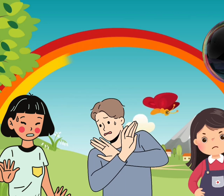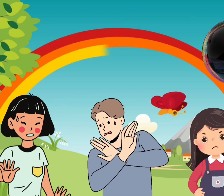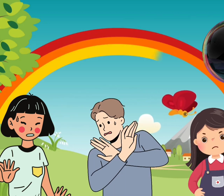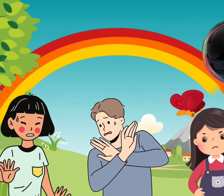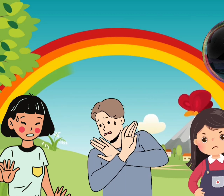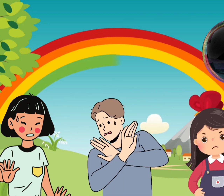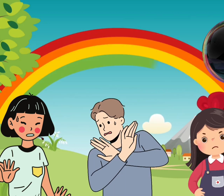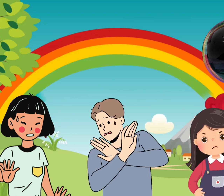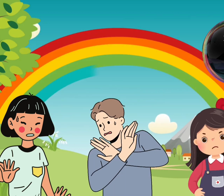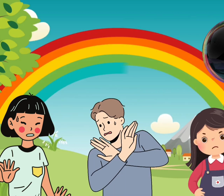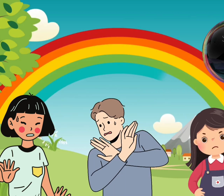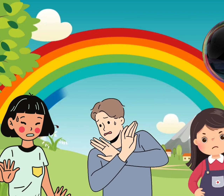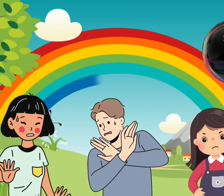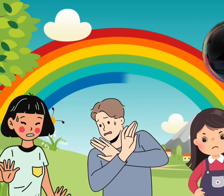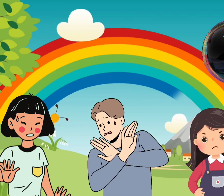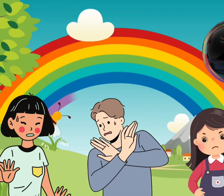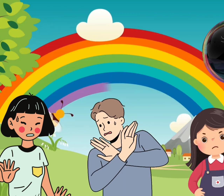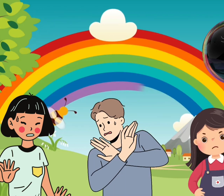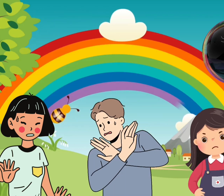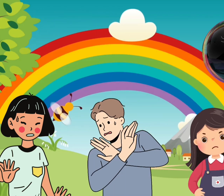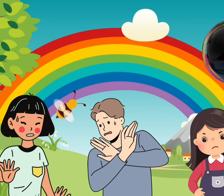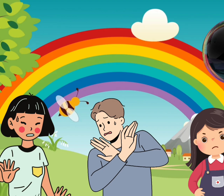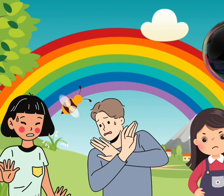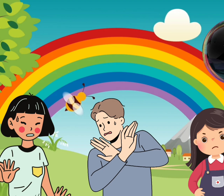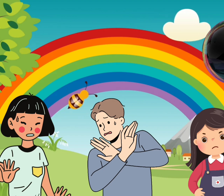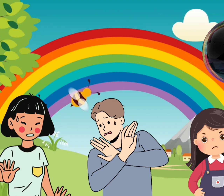no. Sign no.